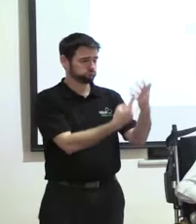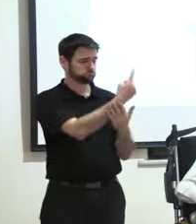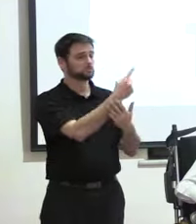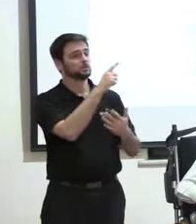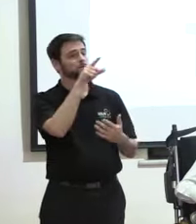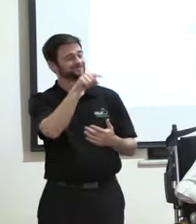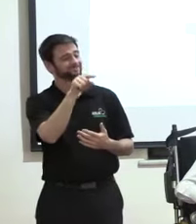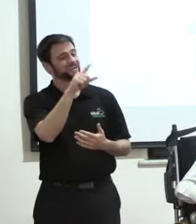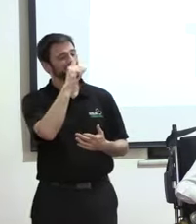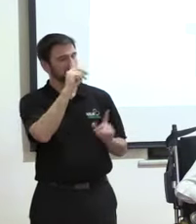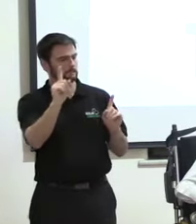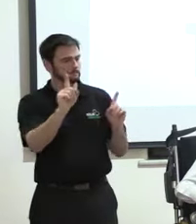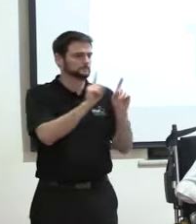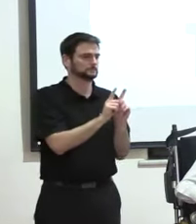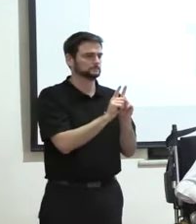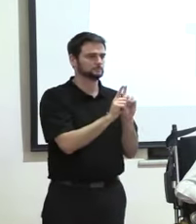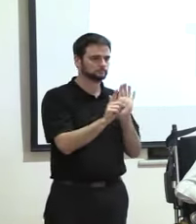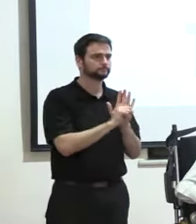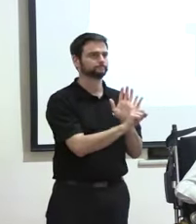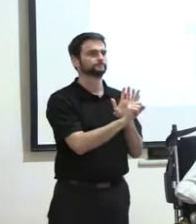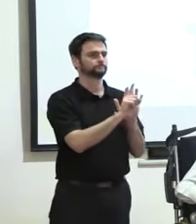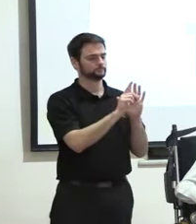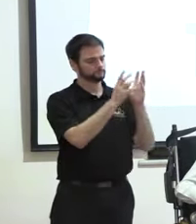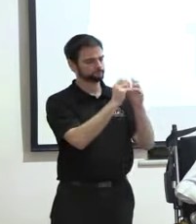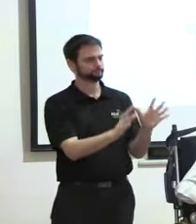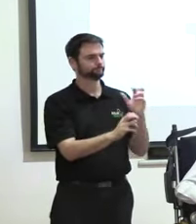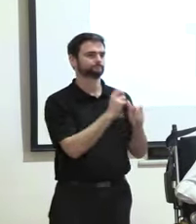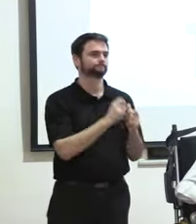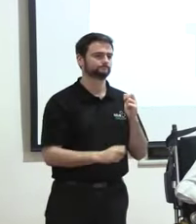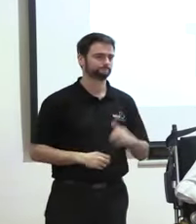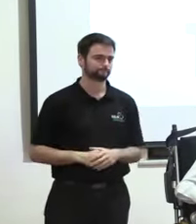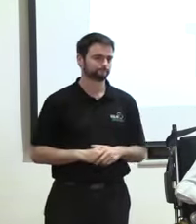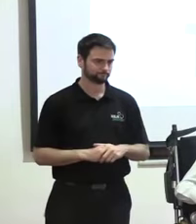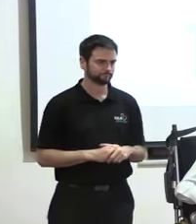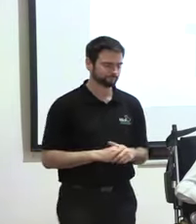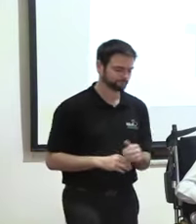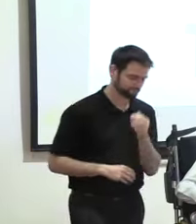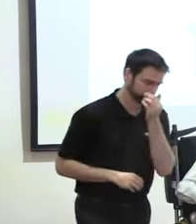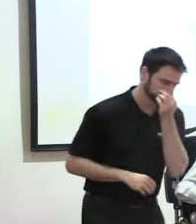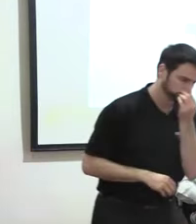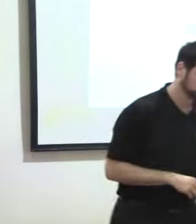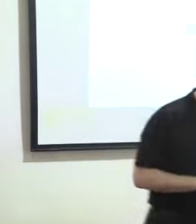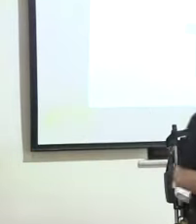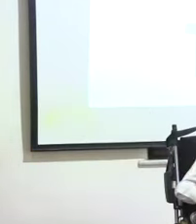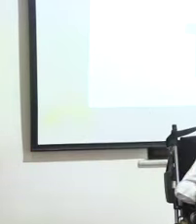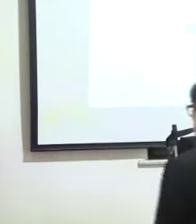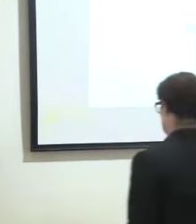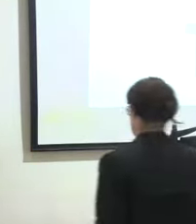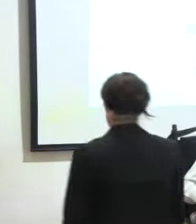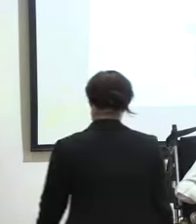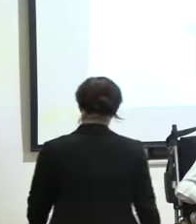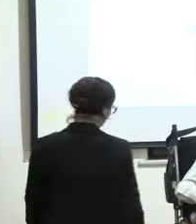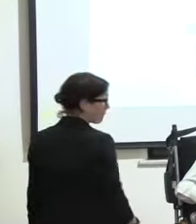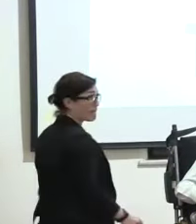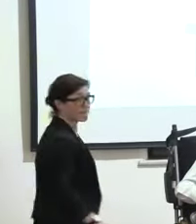helping you make decisions and that type of thing. And if you choose this method,